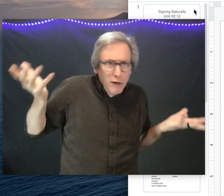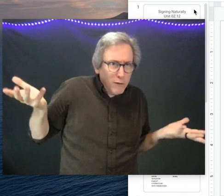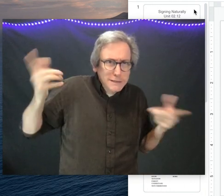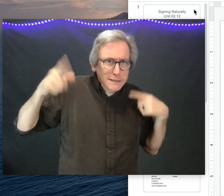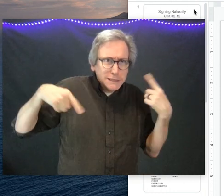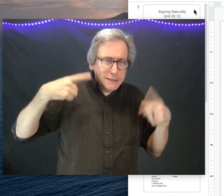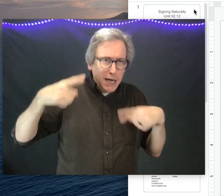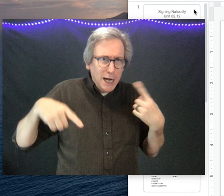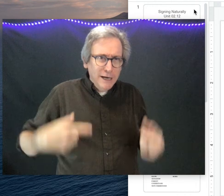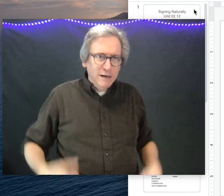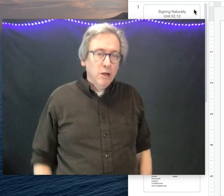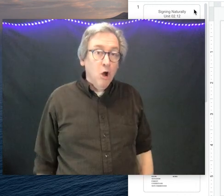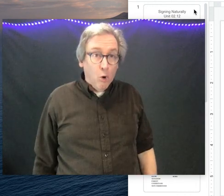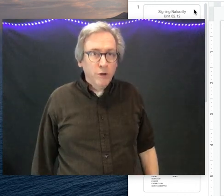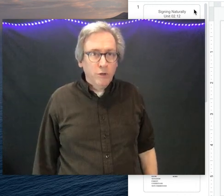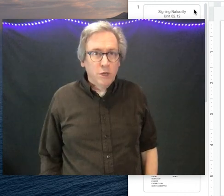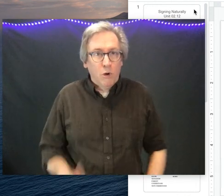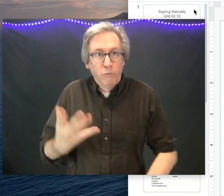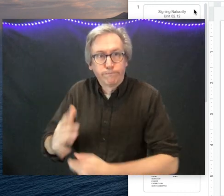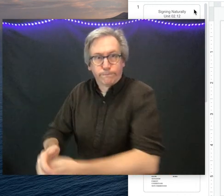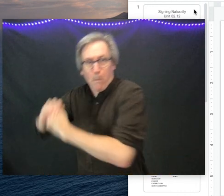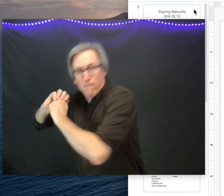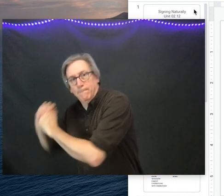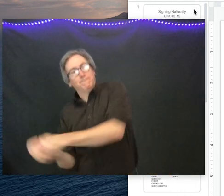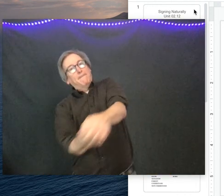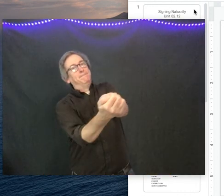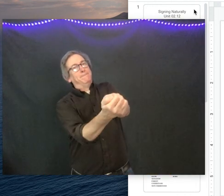baseball. What's the sign? Or you could go,